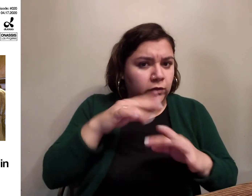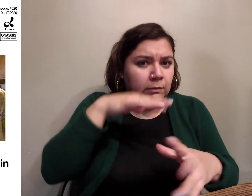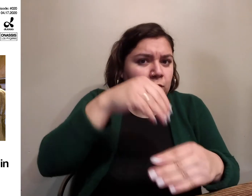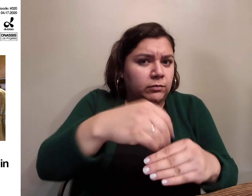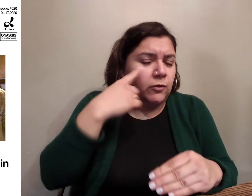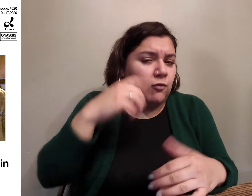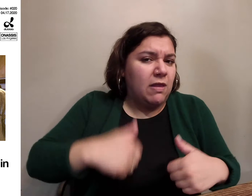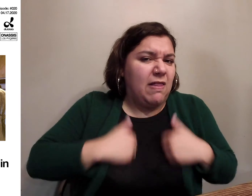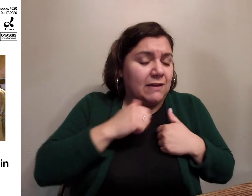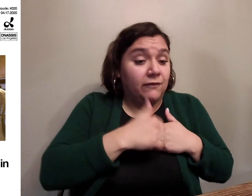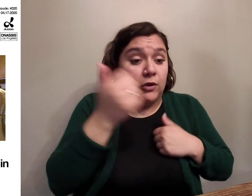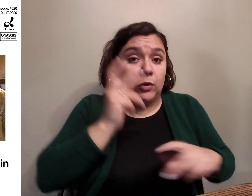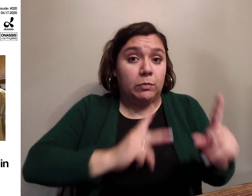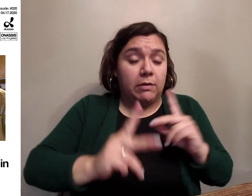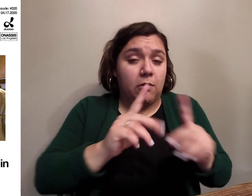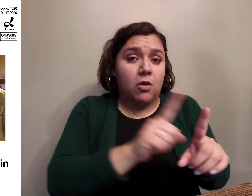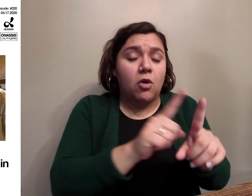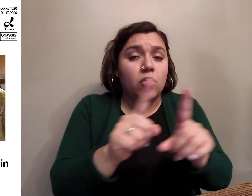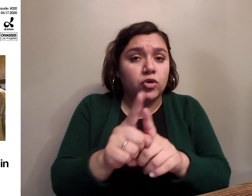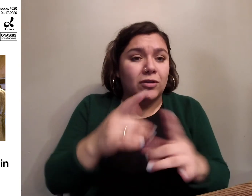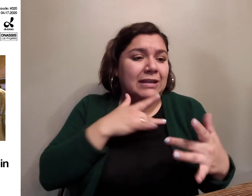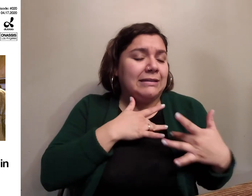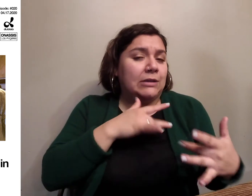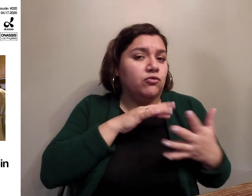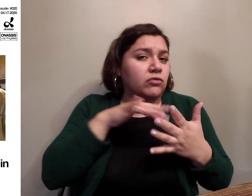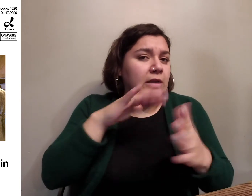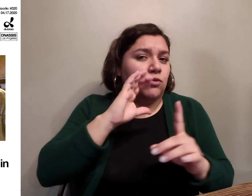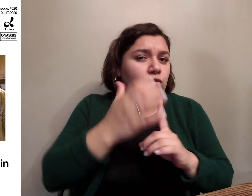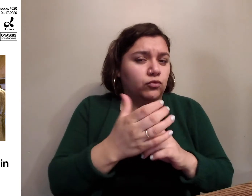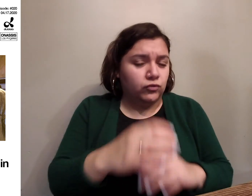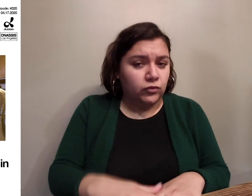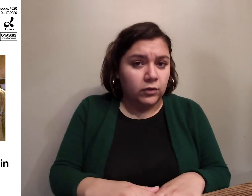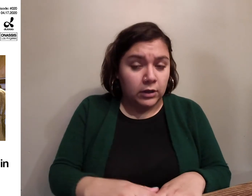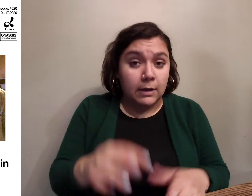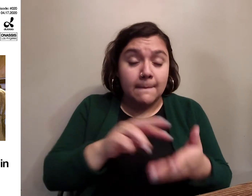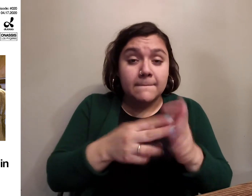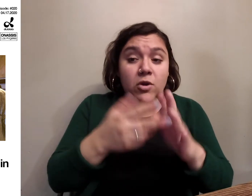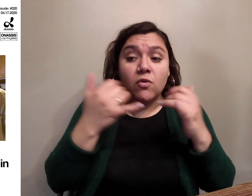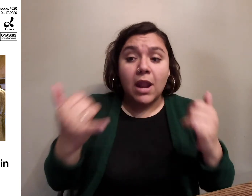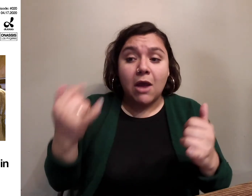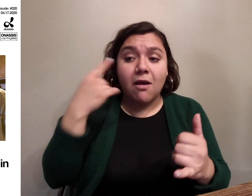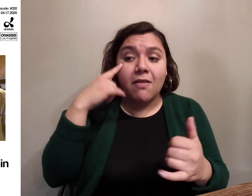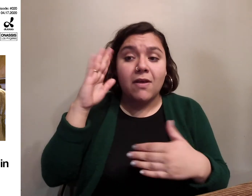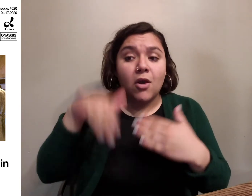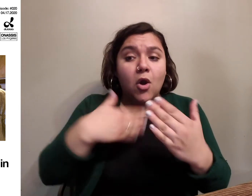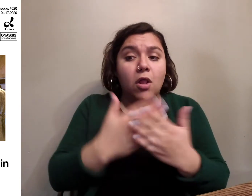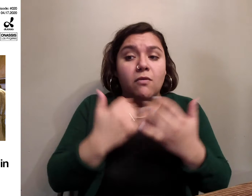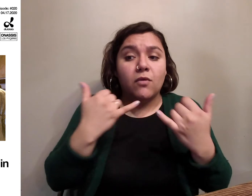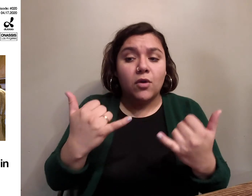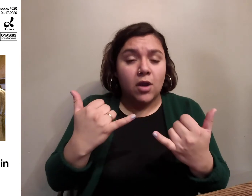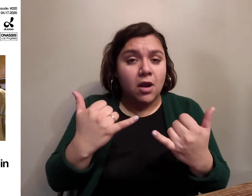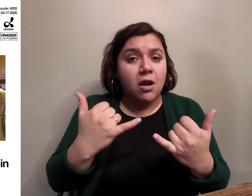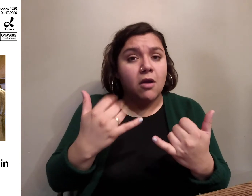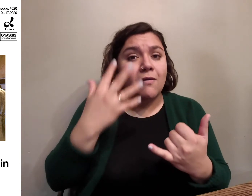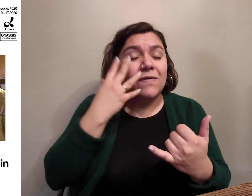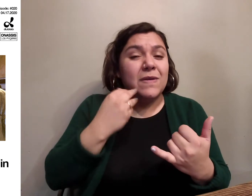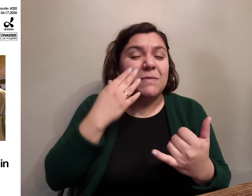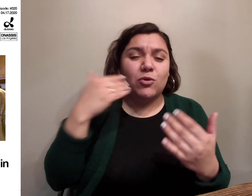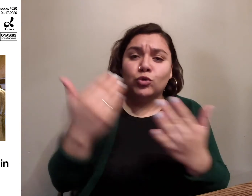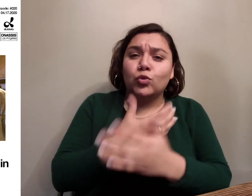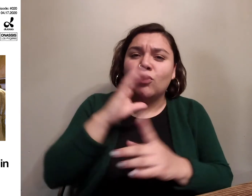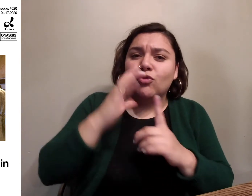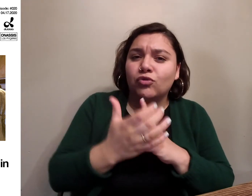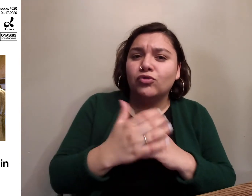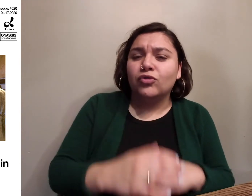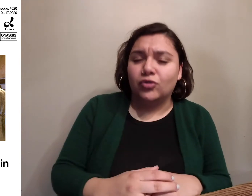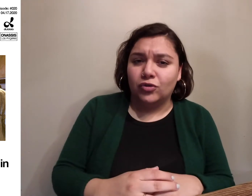also in studying culture. So right now, I think all of us are in this brand new culture of a world